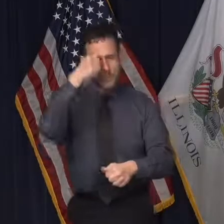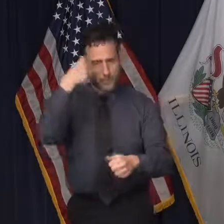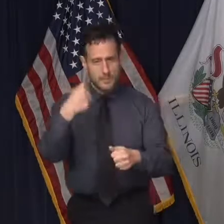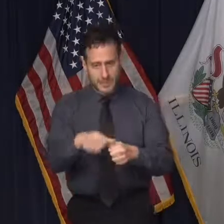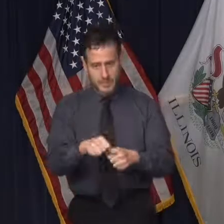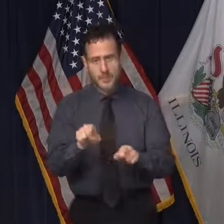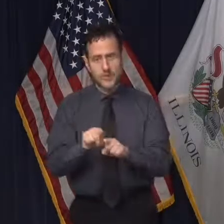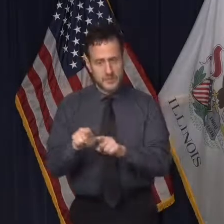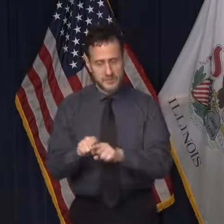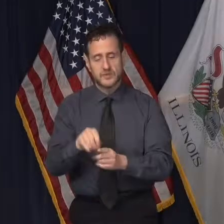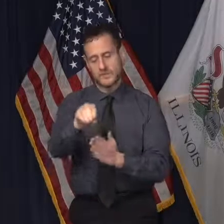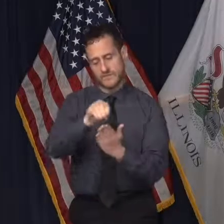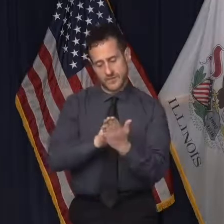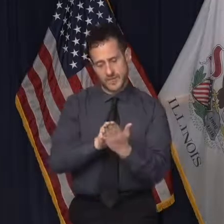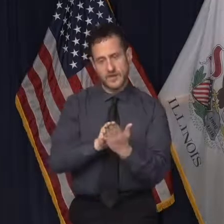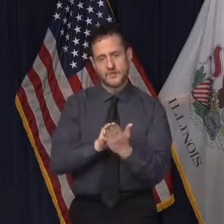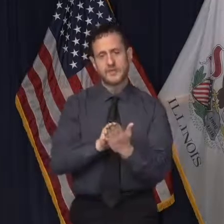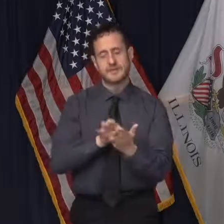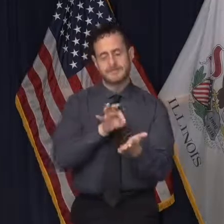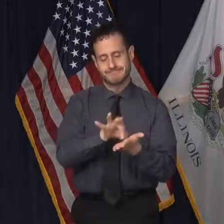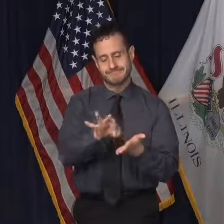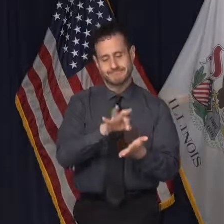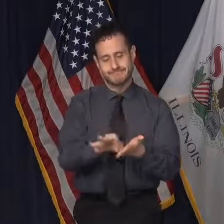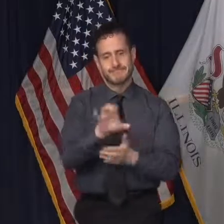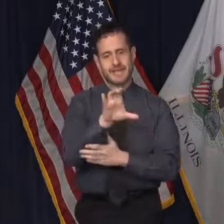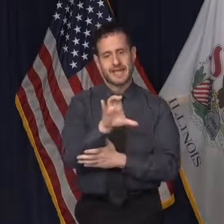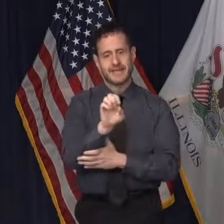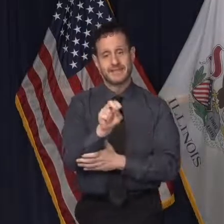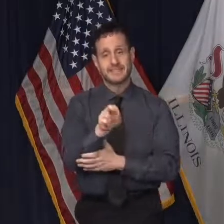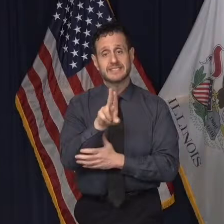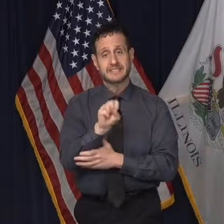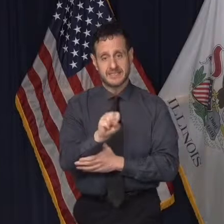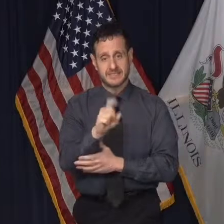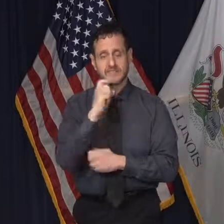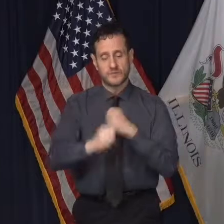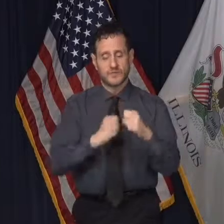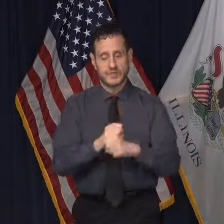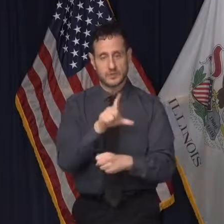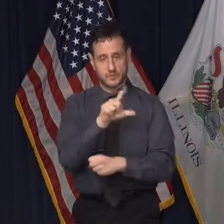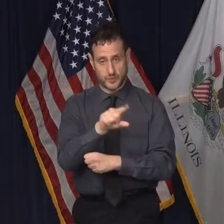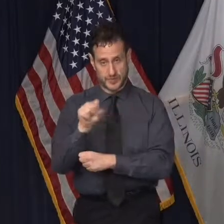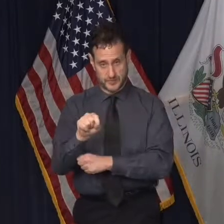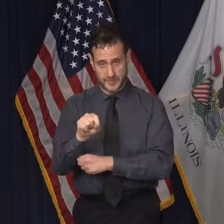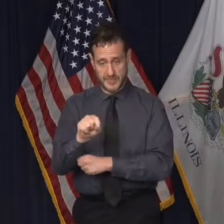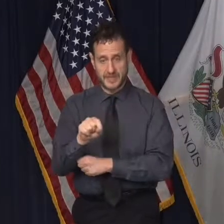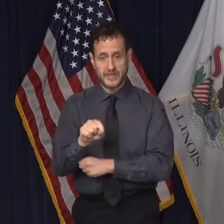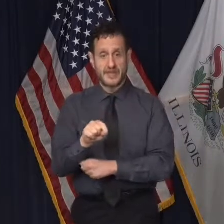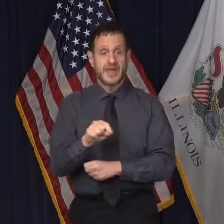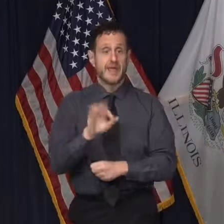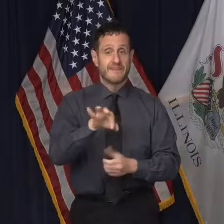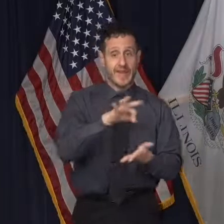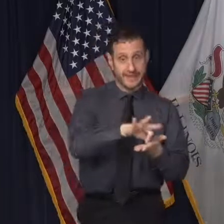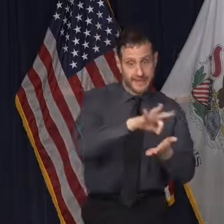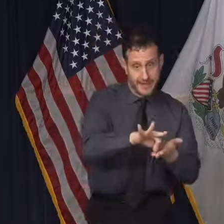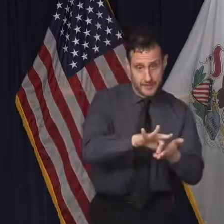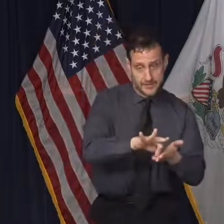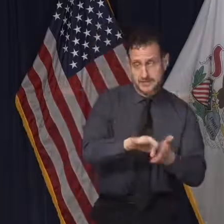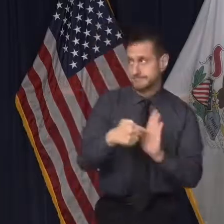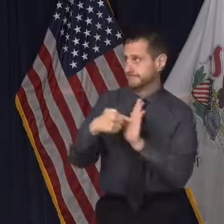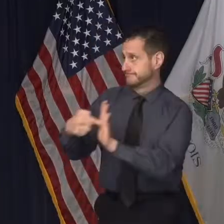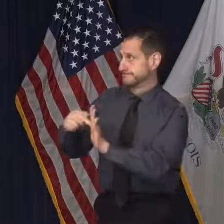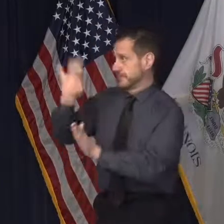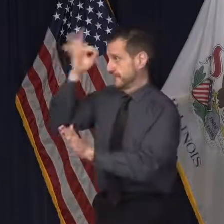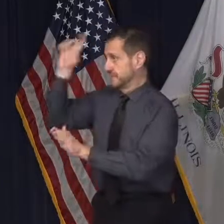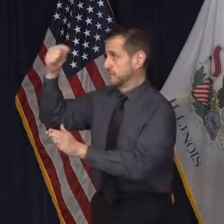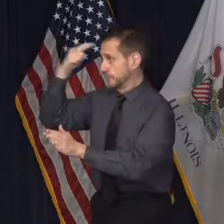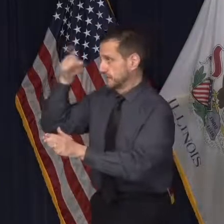the 2020 census, the survey that determines how much funding Illinois gets from the federal government for